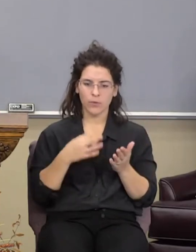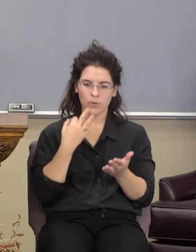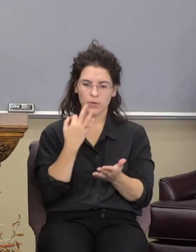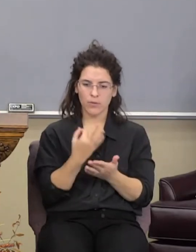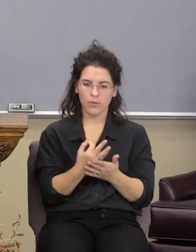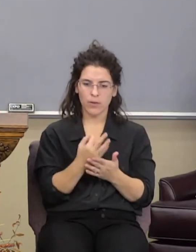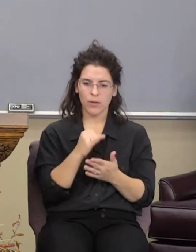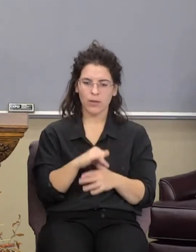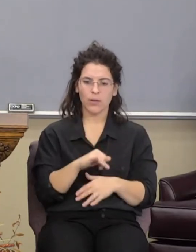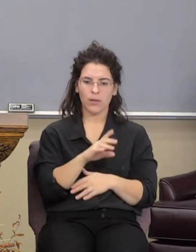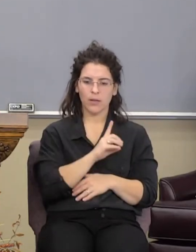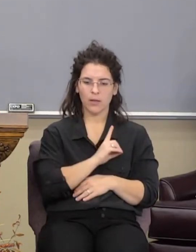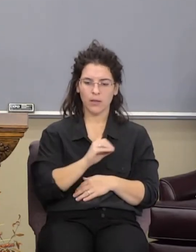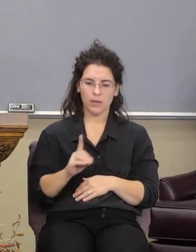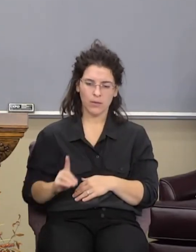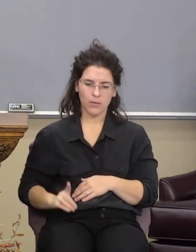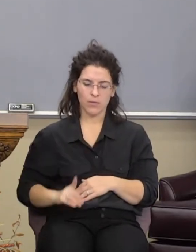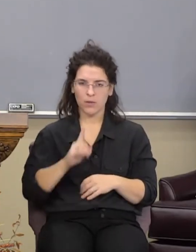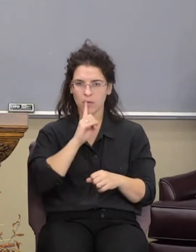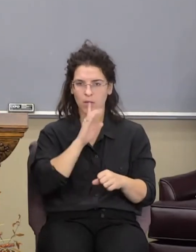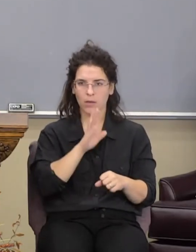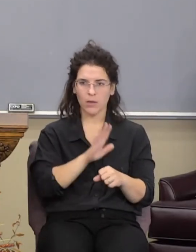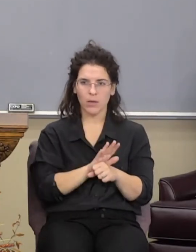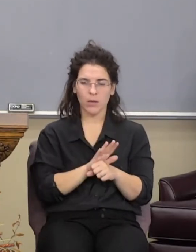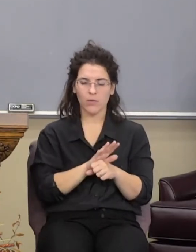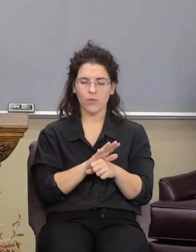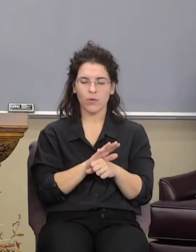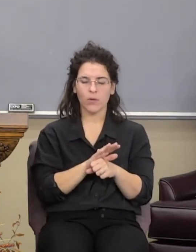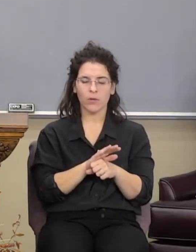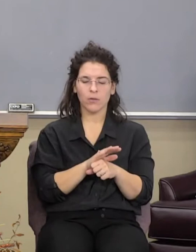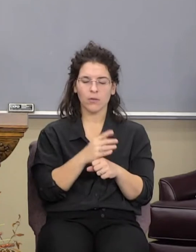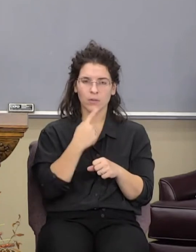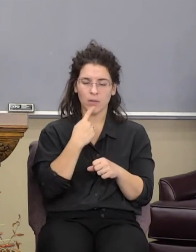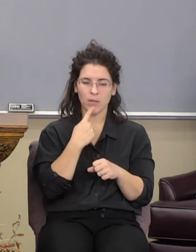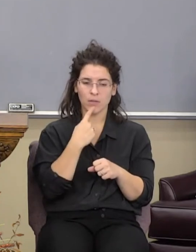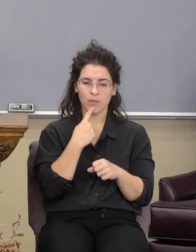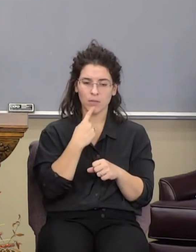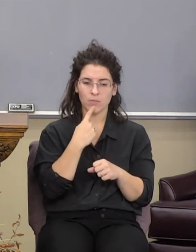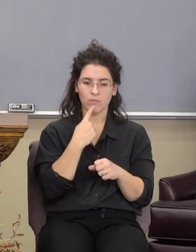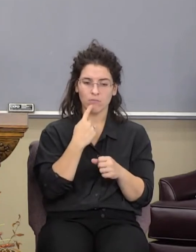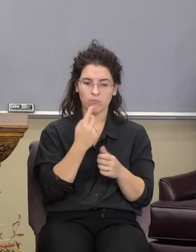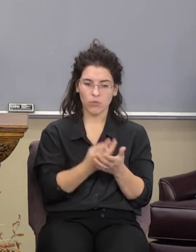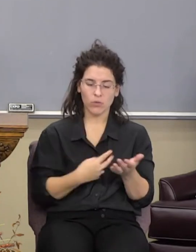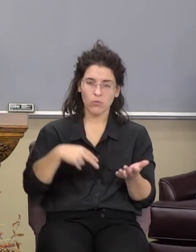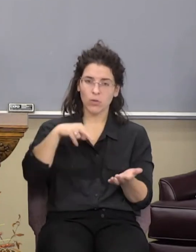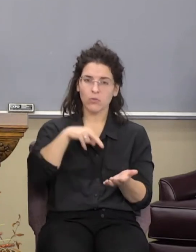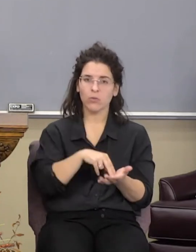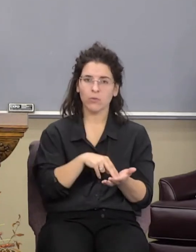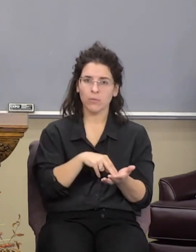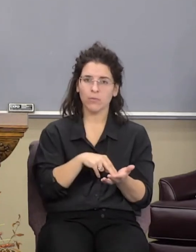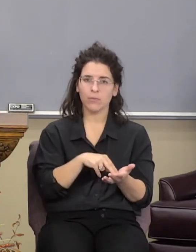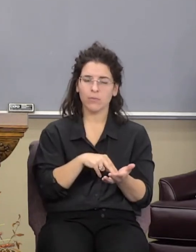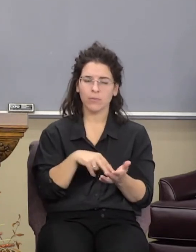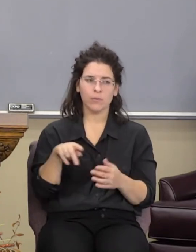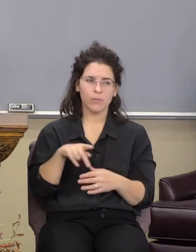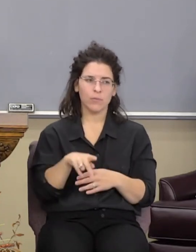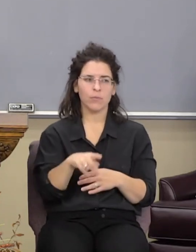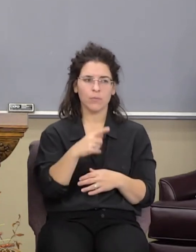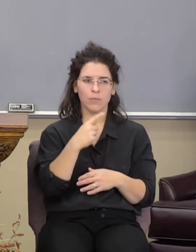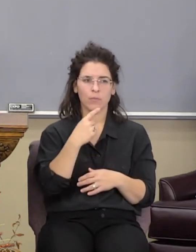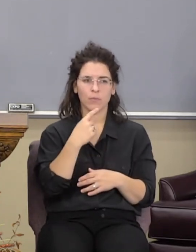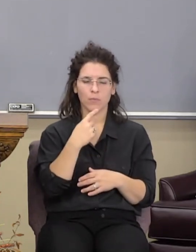that the Davidic covenant stipulates for resurrection. So when Paul does refer to the